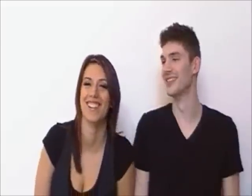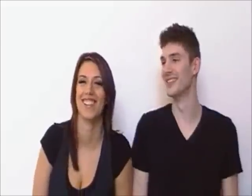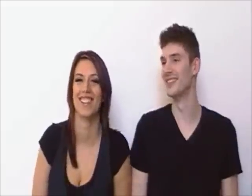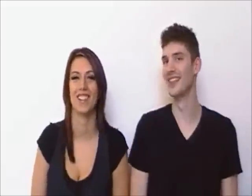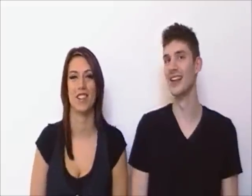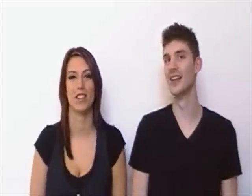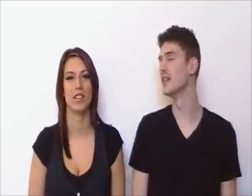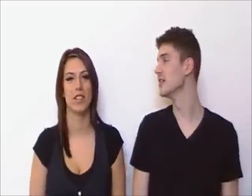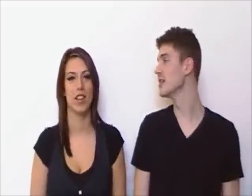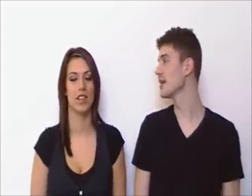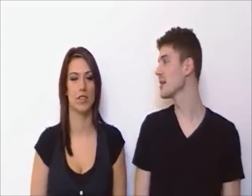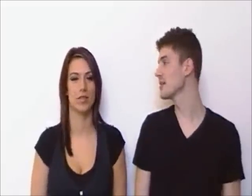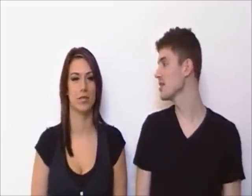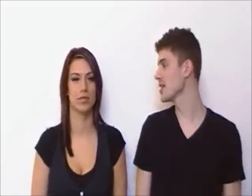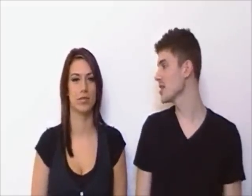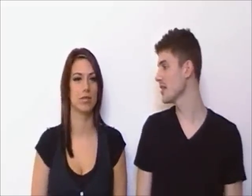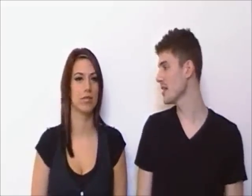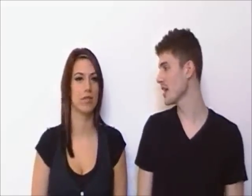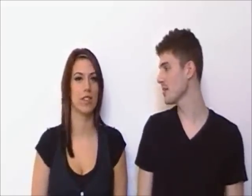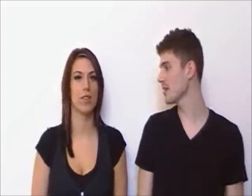Just like straight ahead. Wait, can we look at each other in the camera?